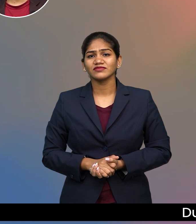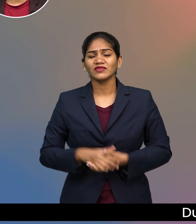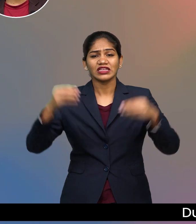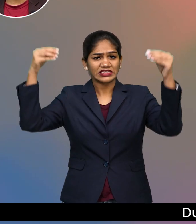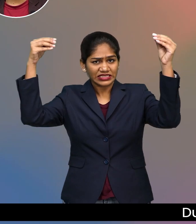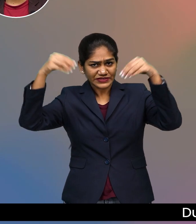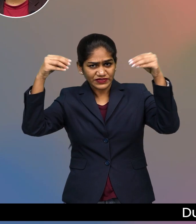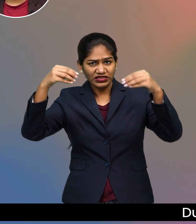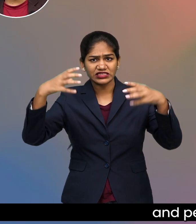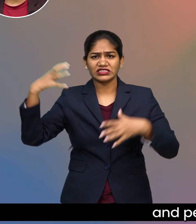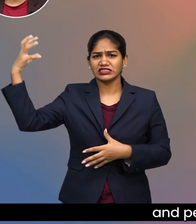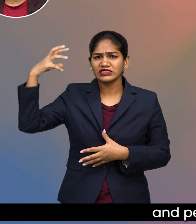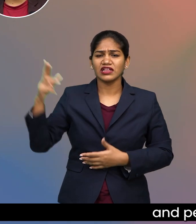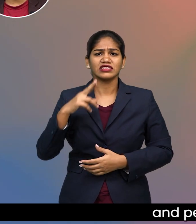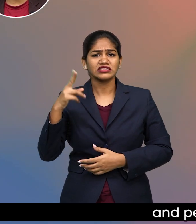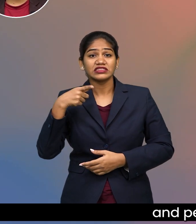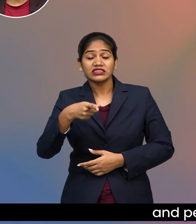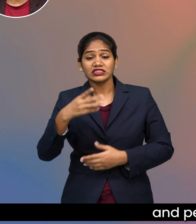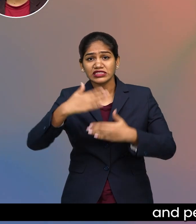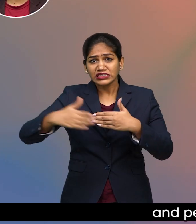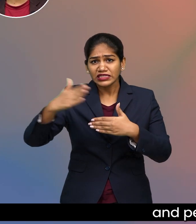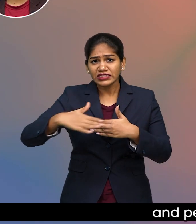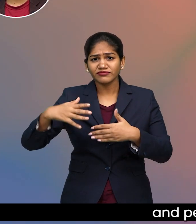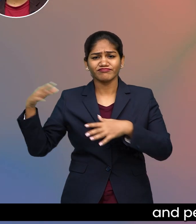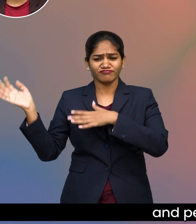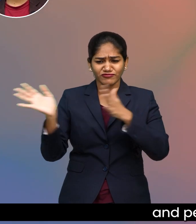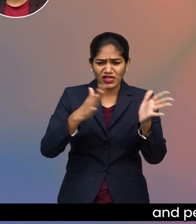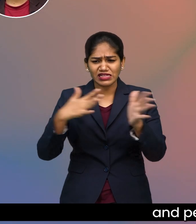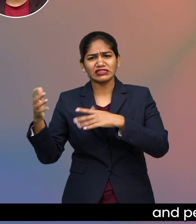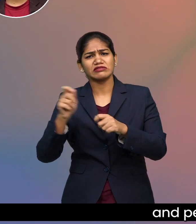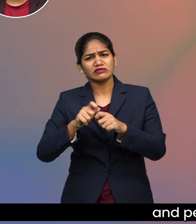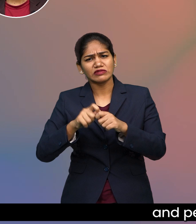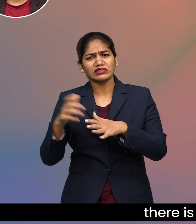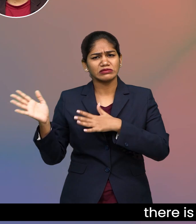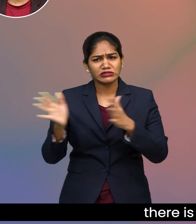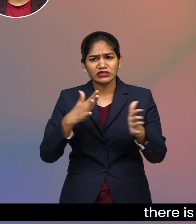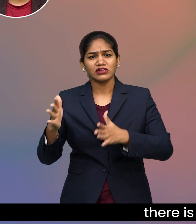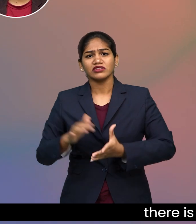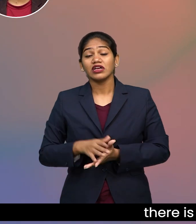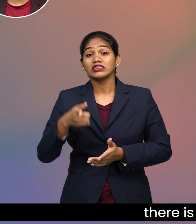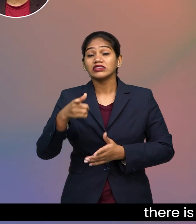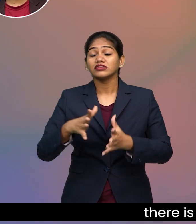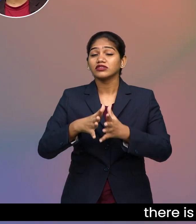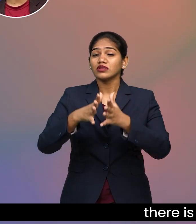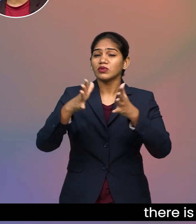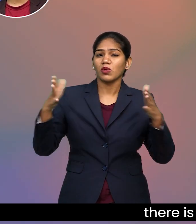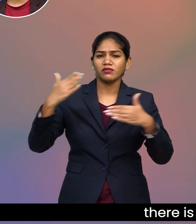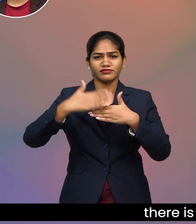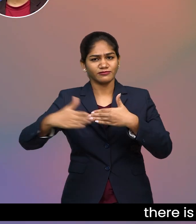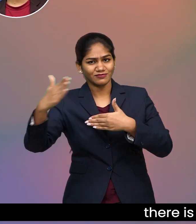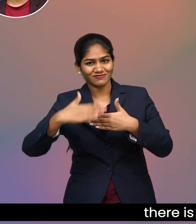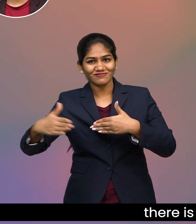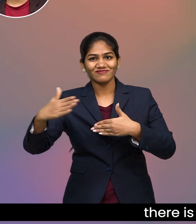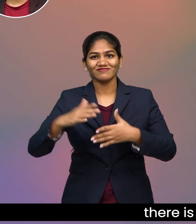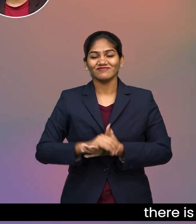Due to weathering and persistent wind action, there is a large accumulation